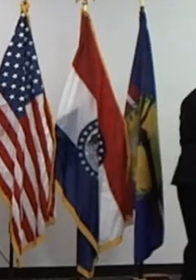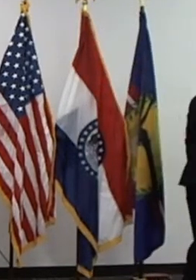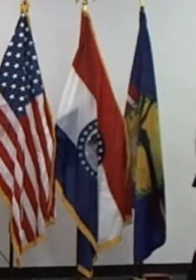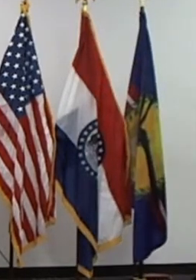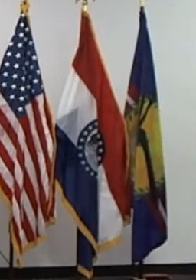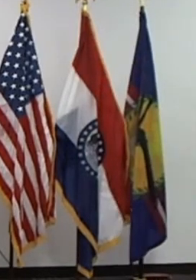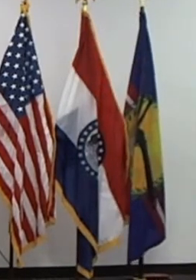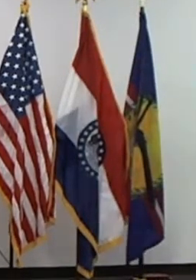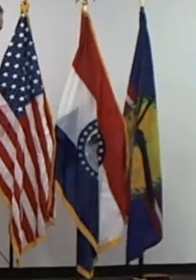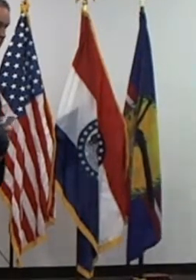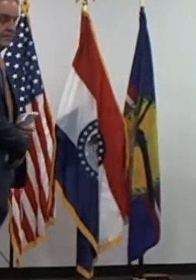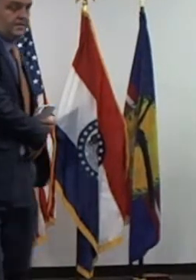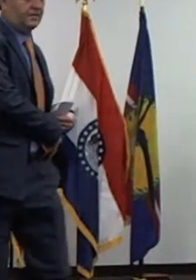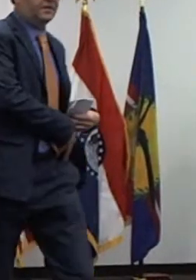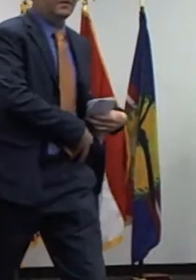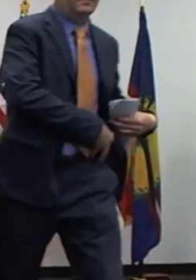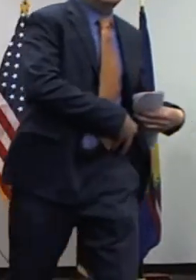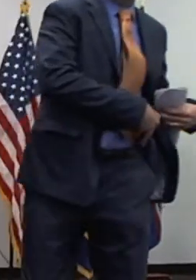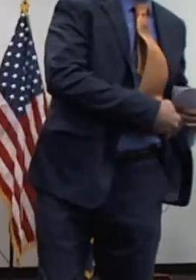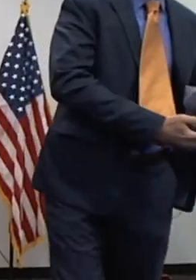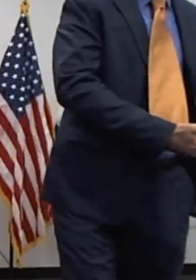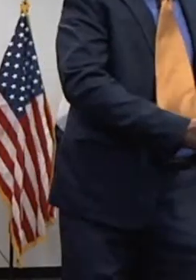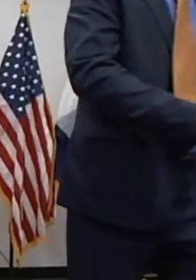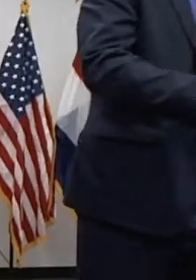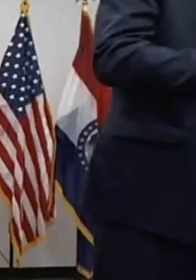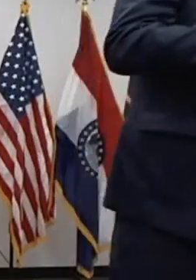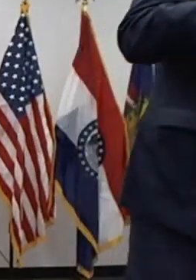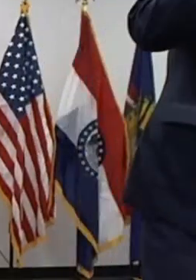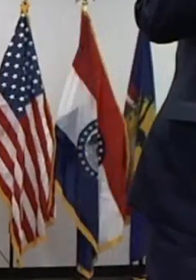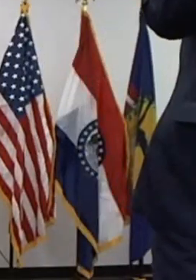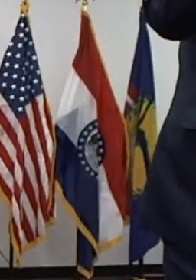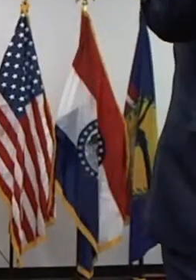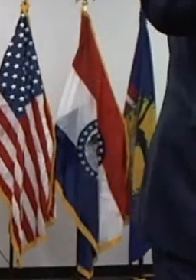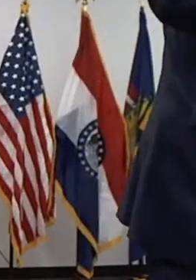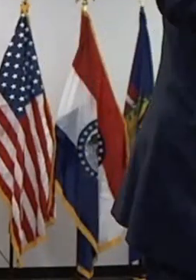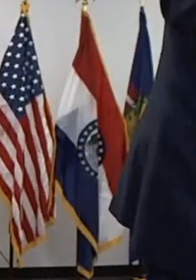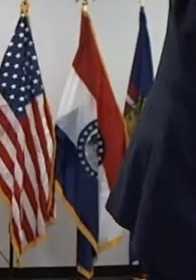I had no idea. That's neat. Thanks.